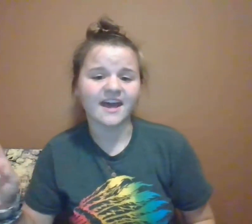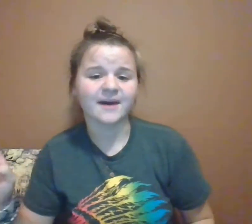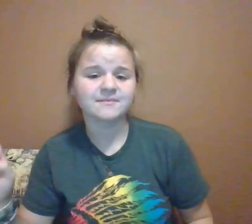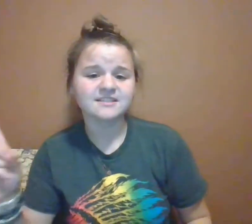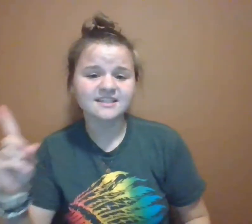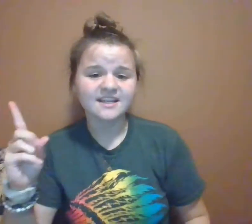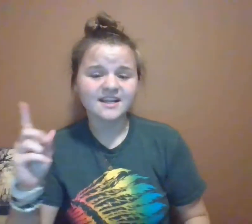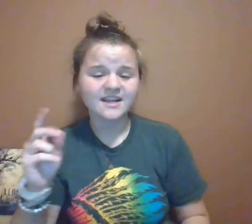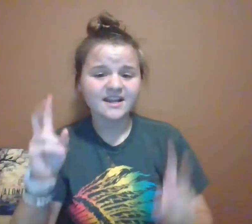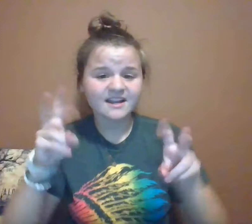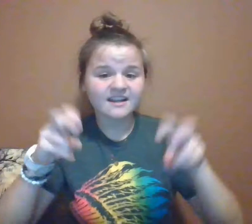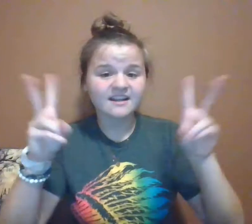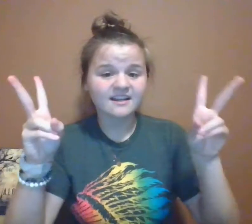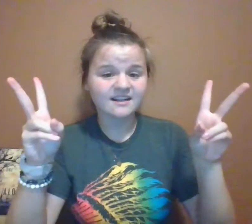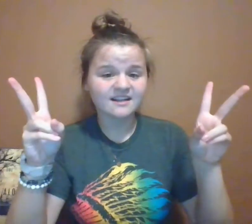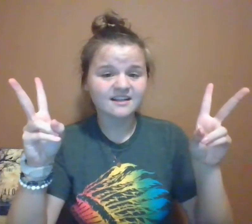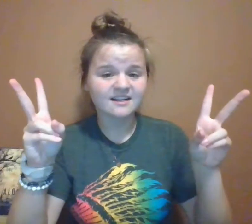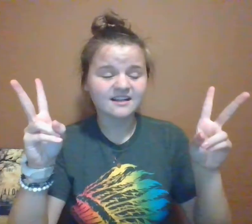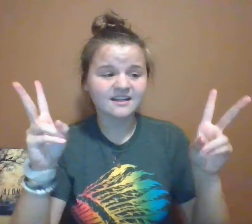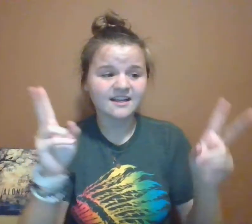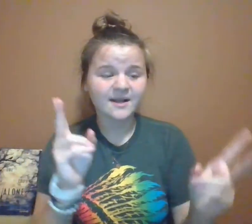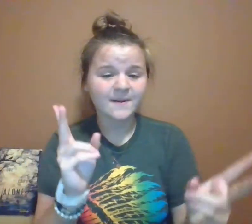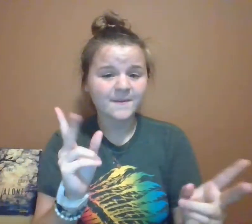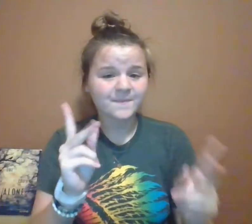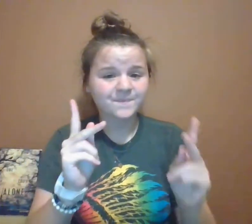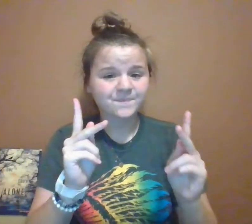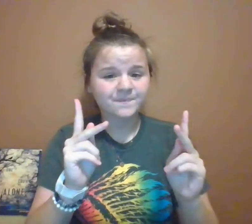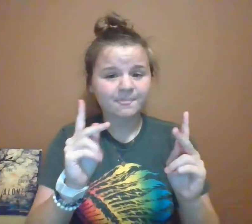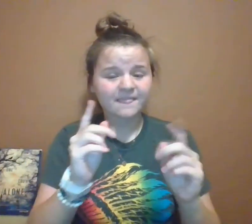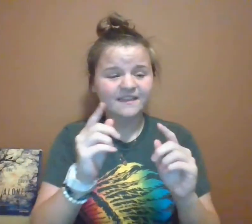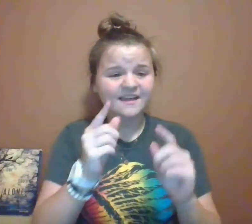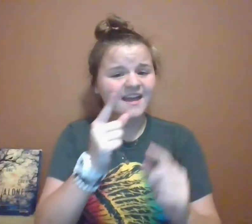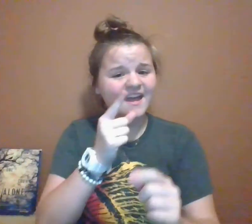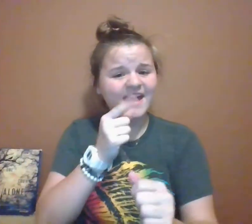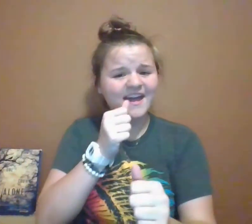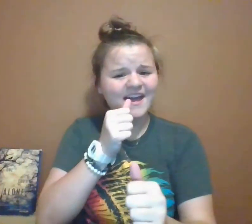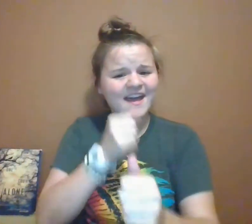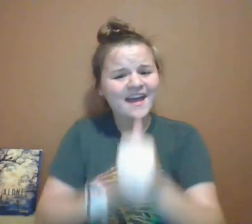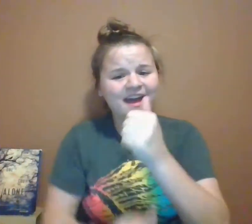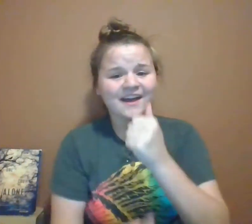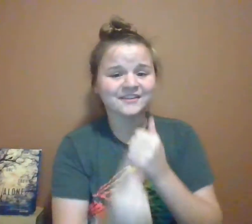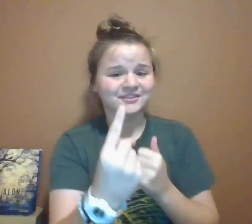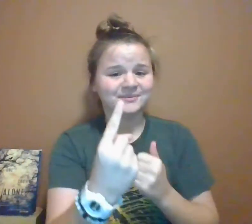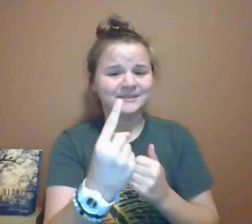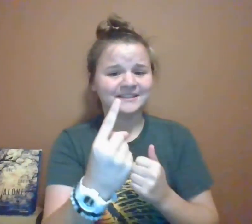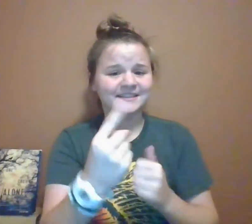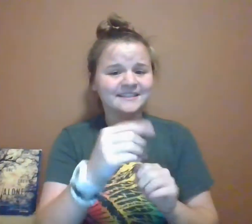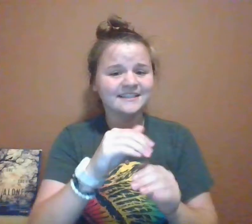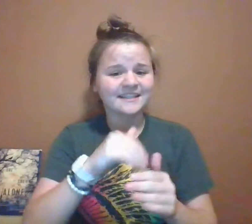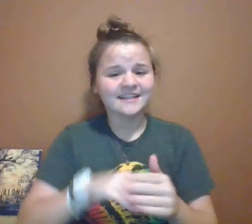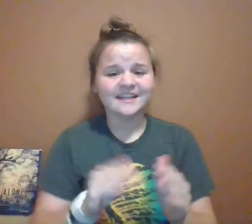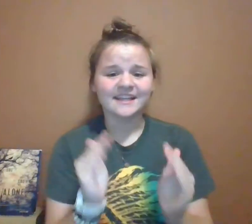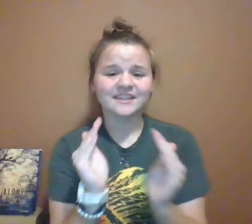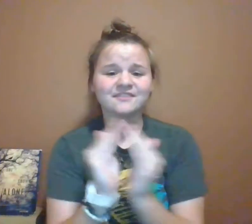everyone in the